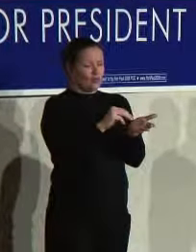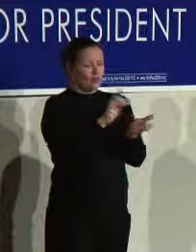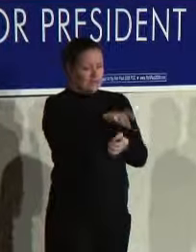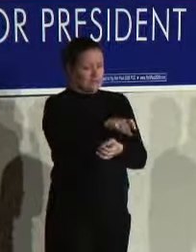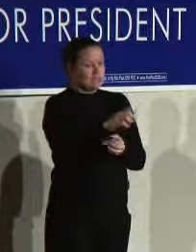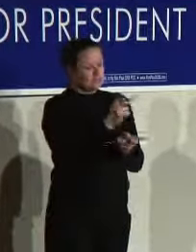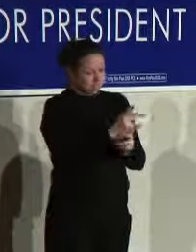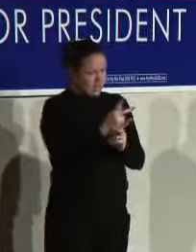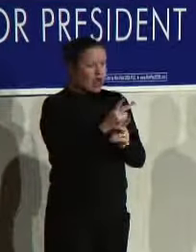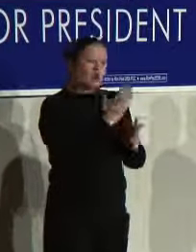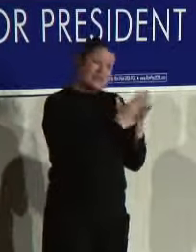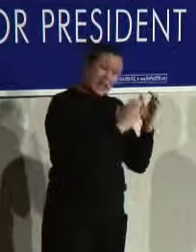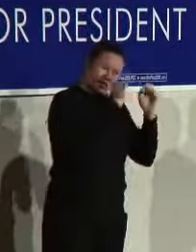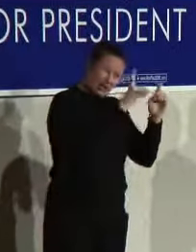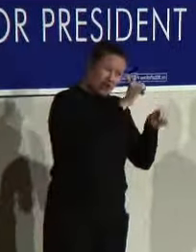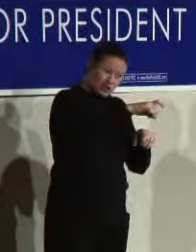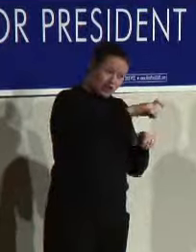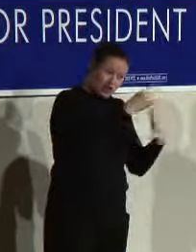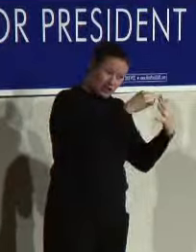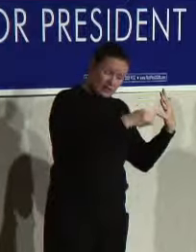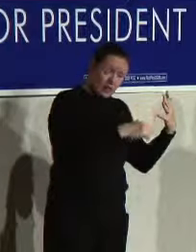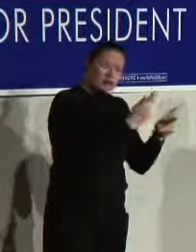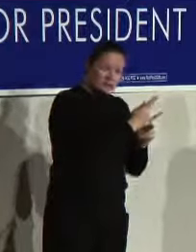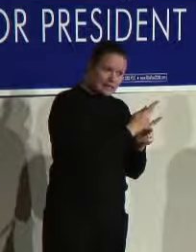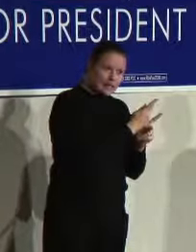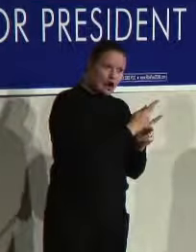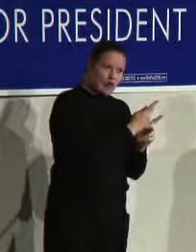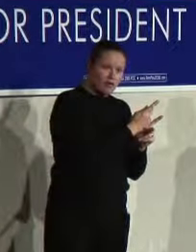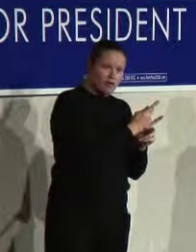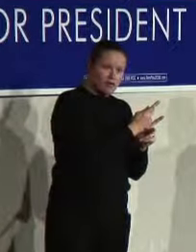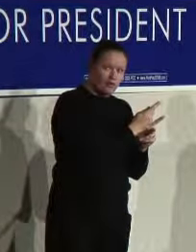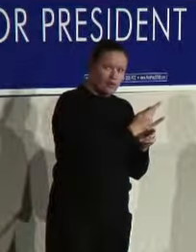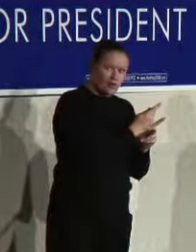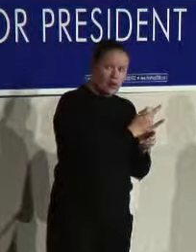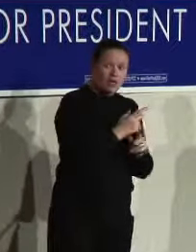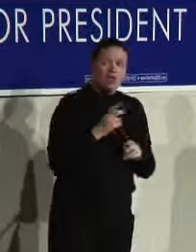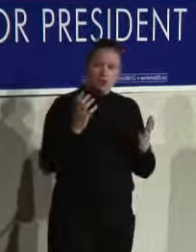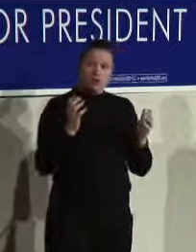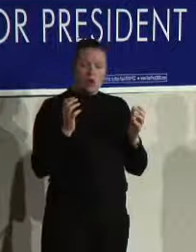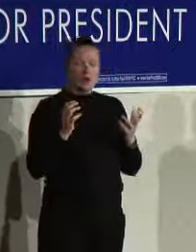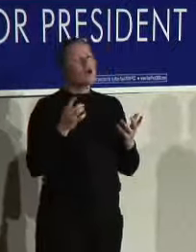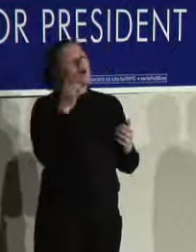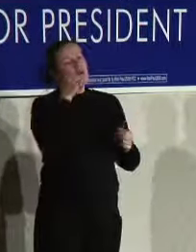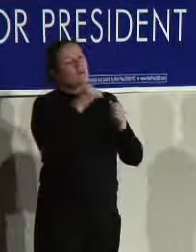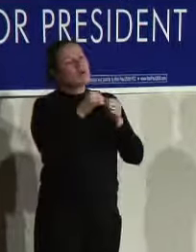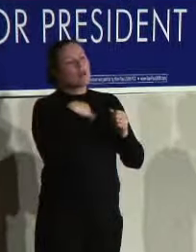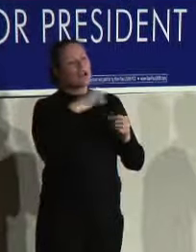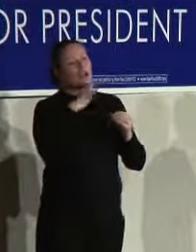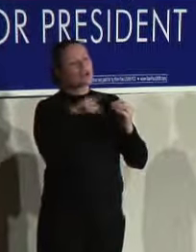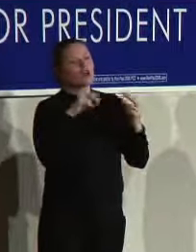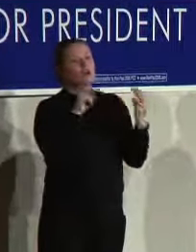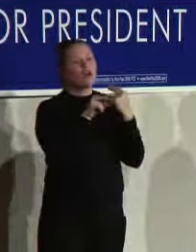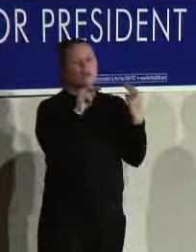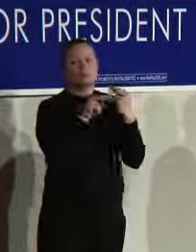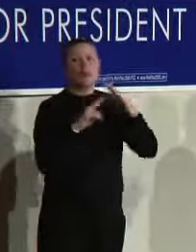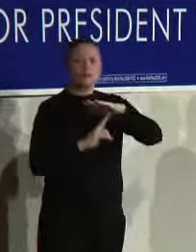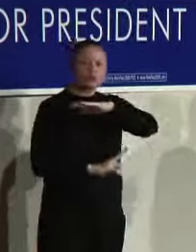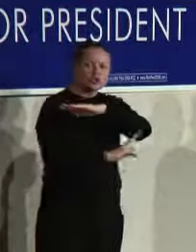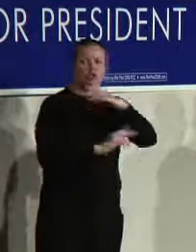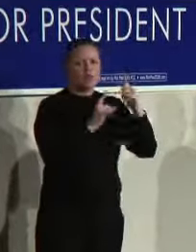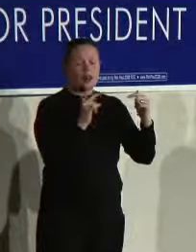of the educational needs. I'd much rather do that. I mentioned about the infrastructure. I don't want to blow up bridges in Iraq